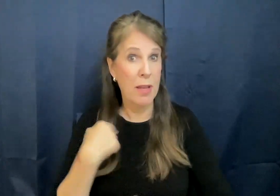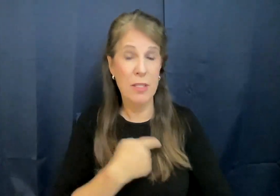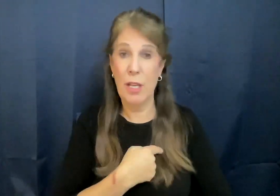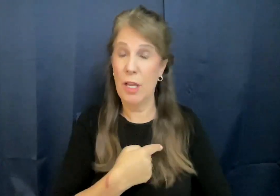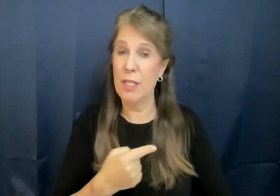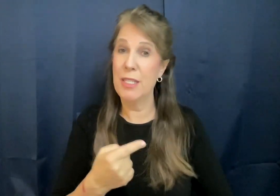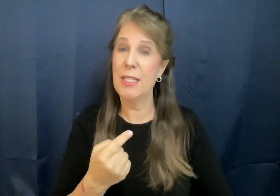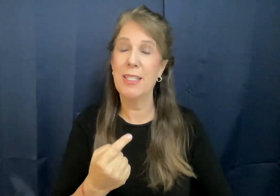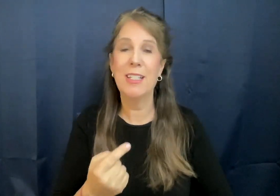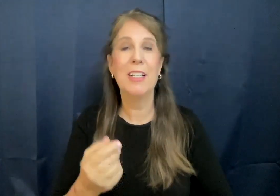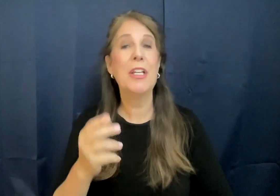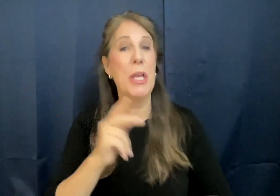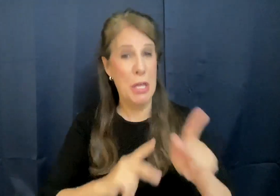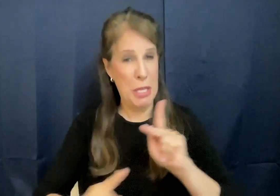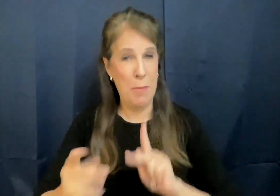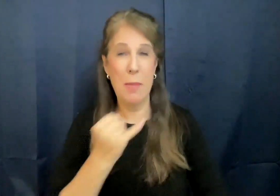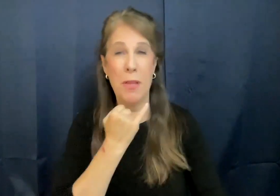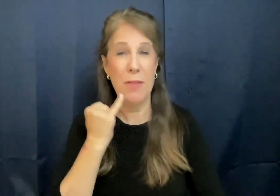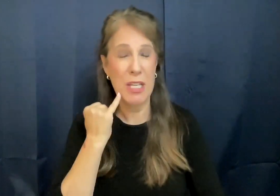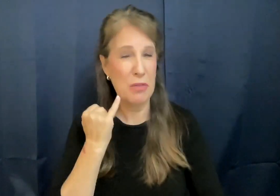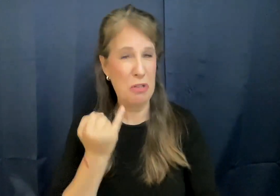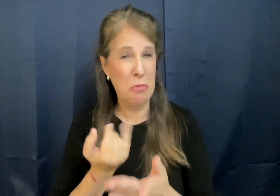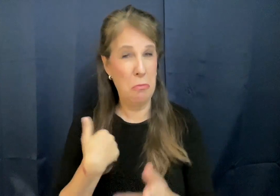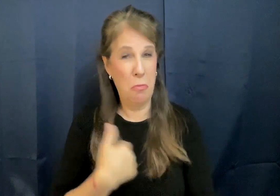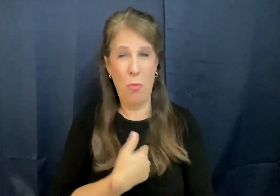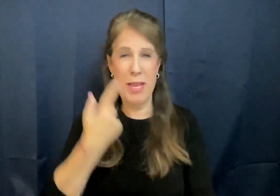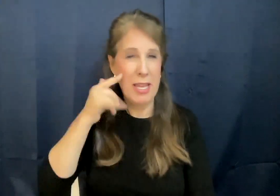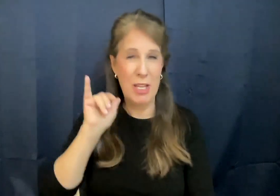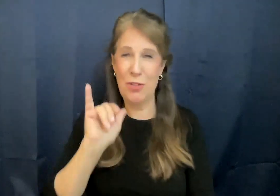are eternal and no one will break us.